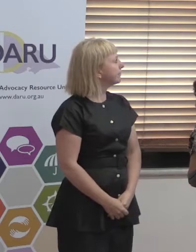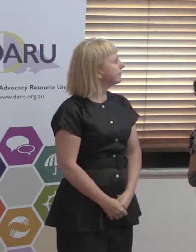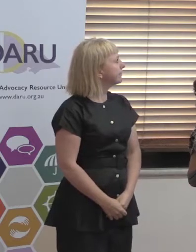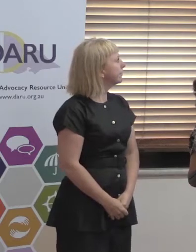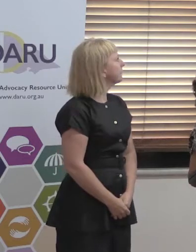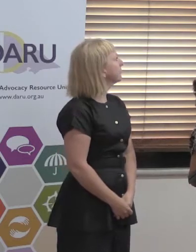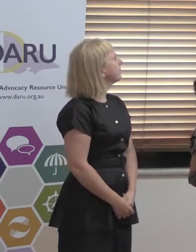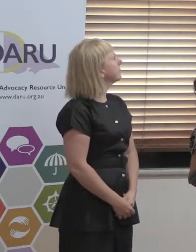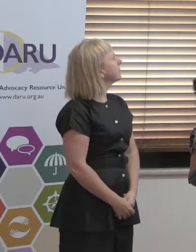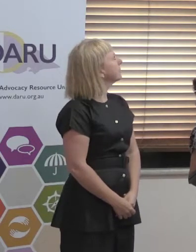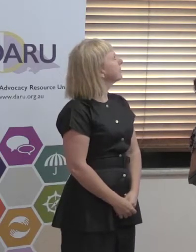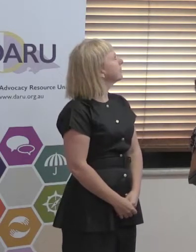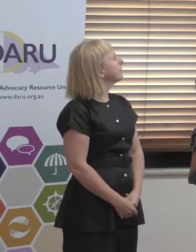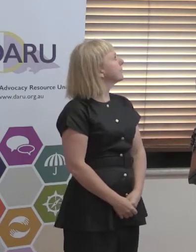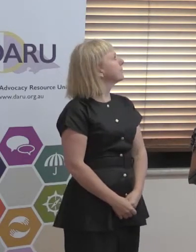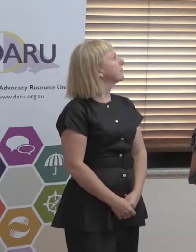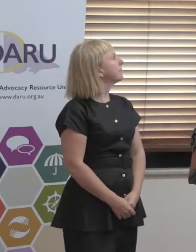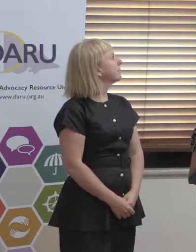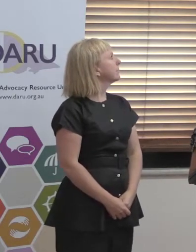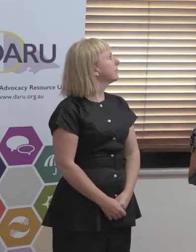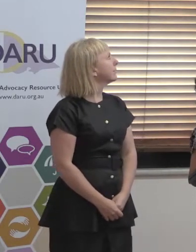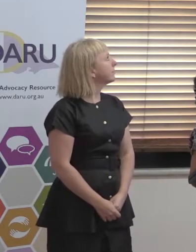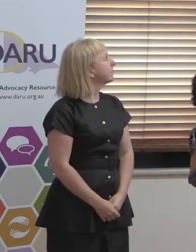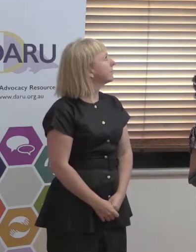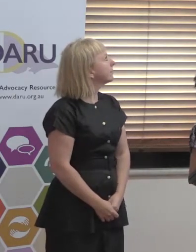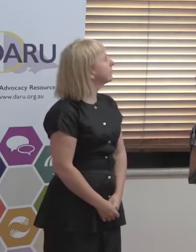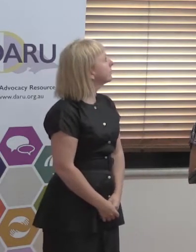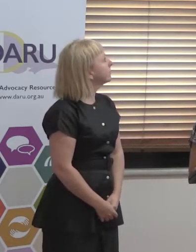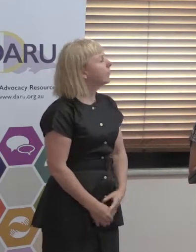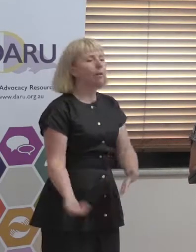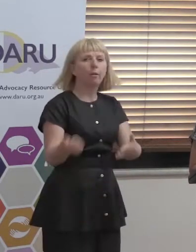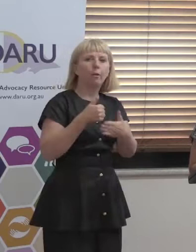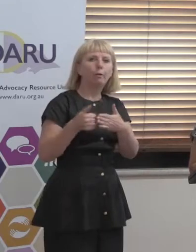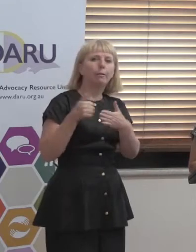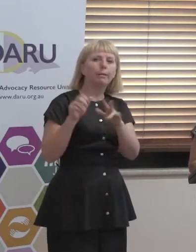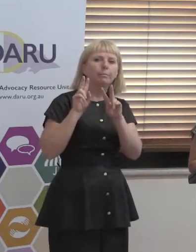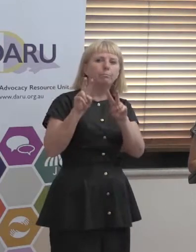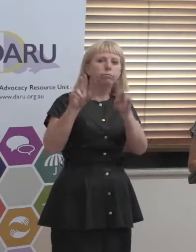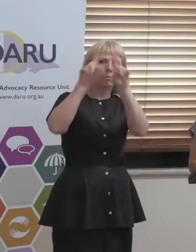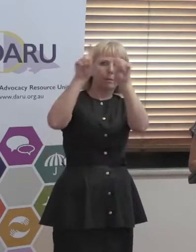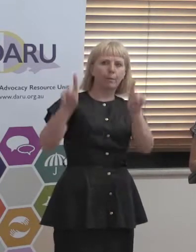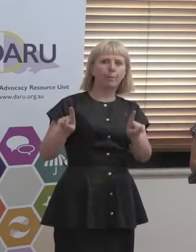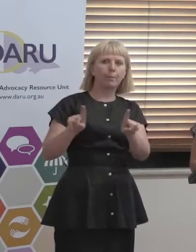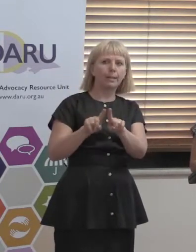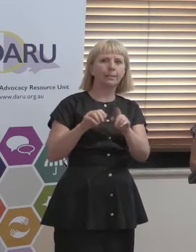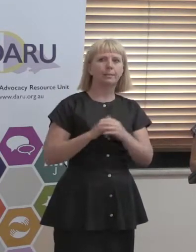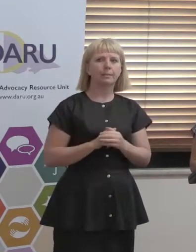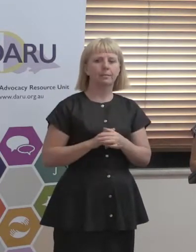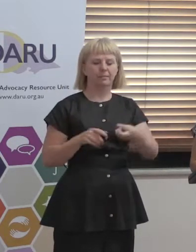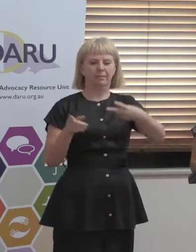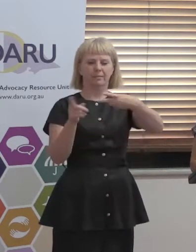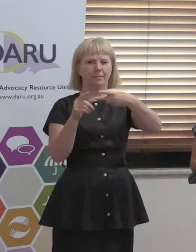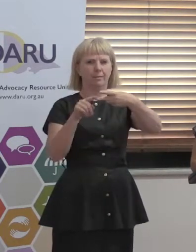This is the most frequently viewed pages. So yeah, the checklist is the second most frequently